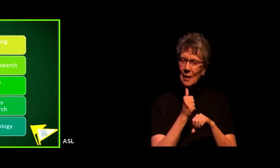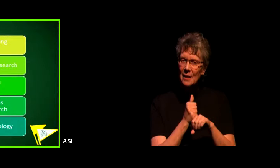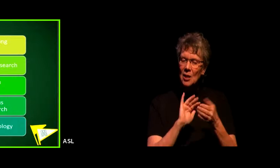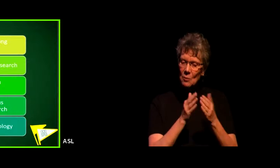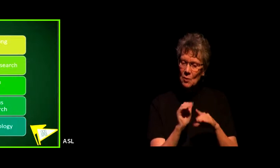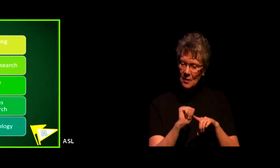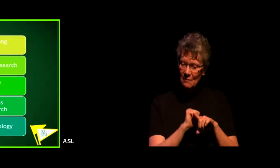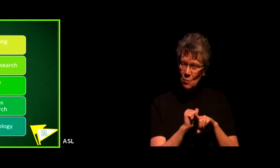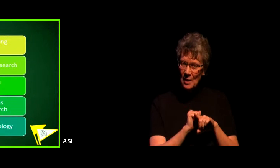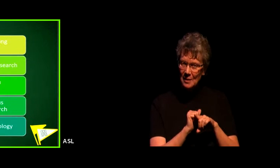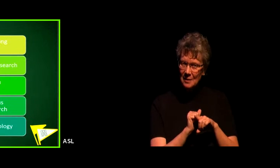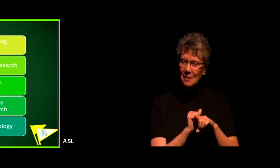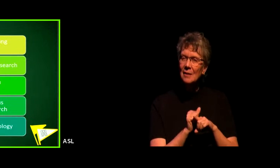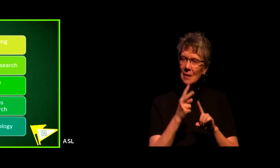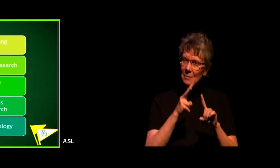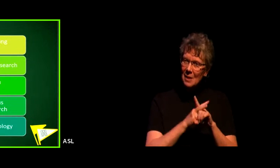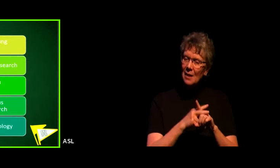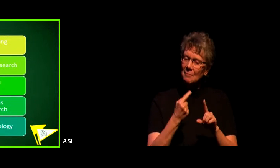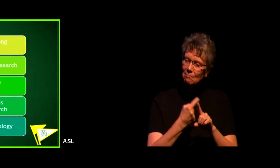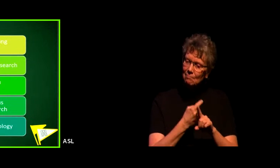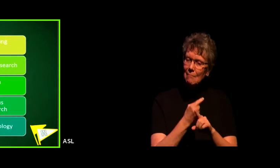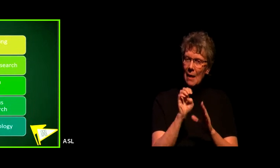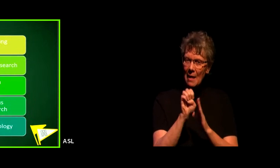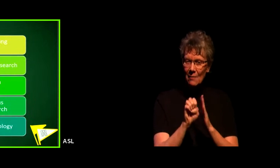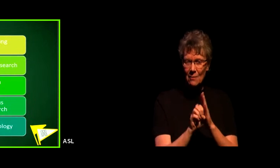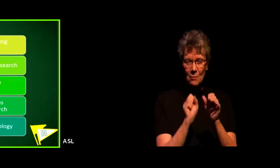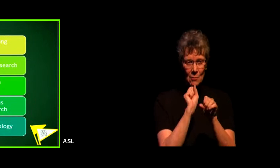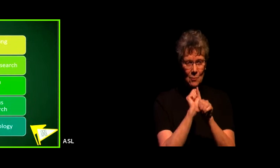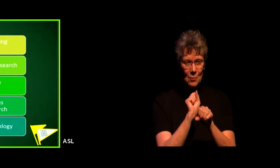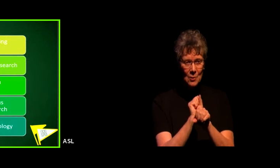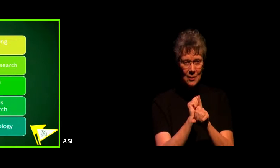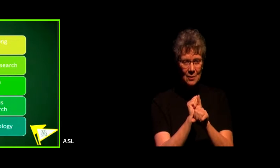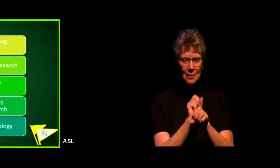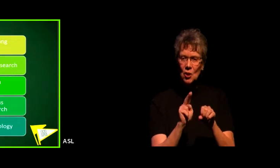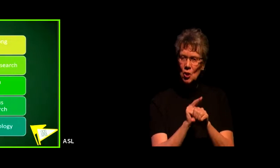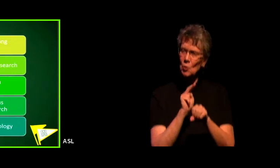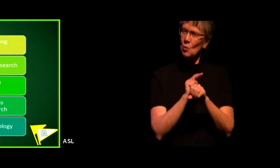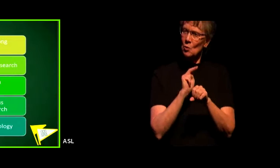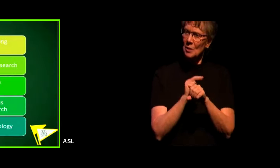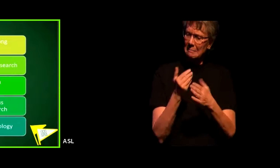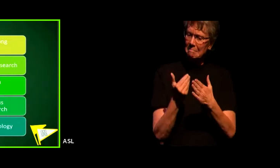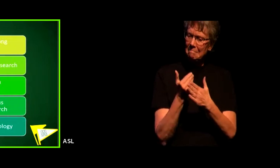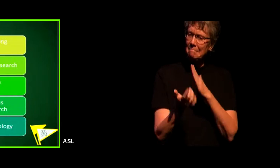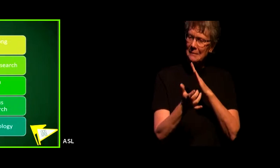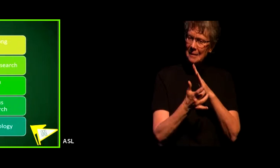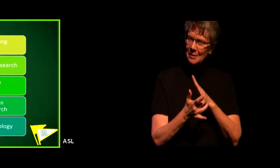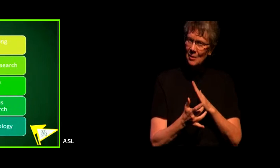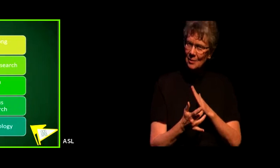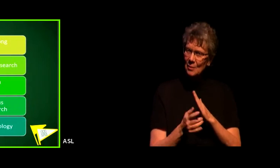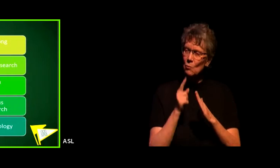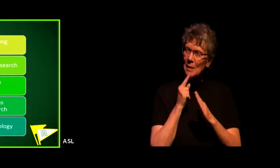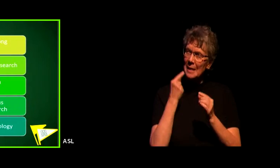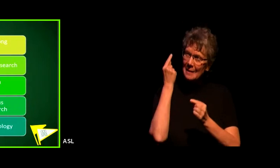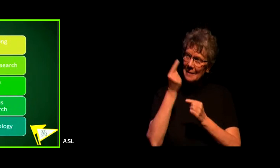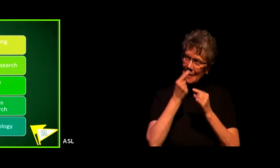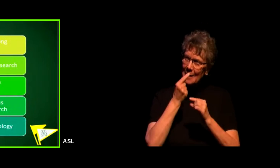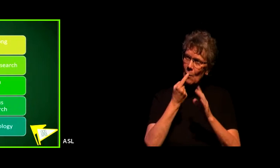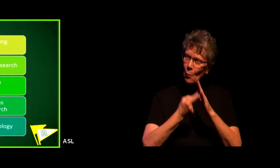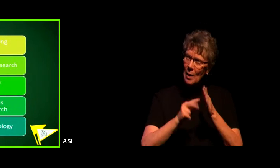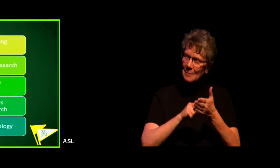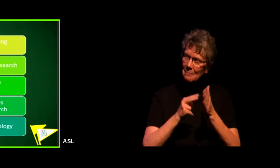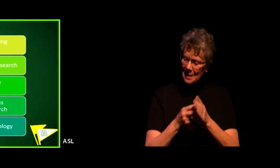use cutting edge technology, so really trying to push the boundaries and really rethink ultimately what archaeology is about. But there are many aspects